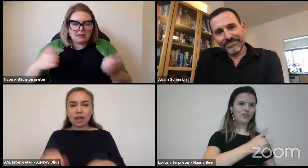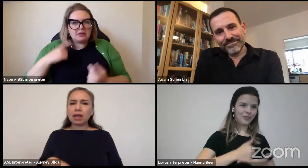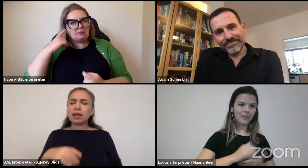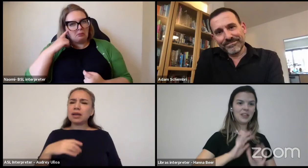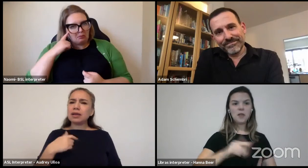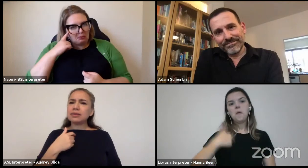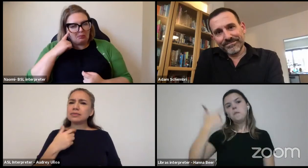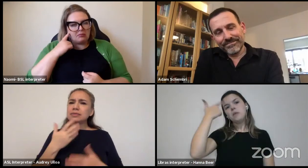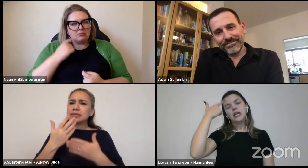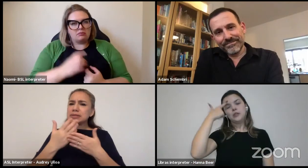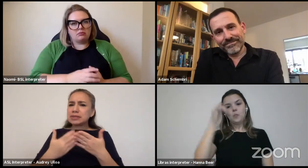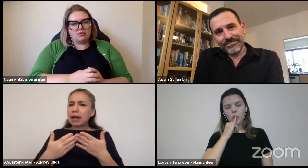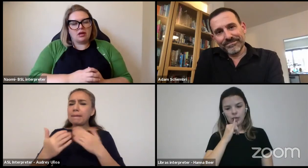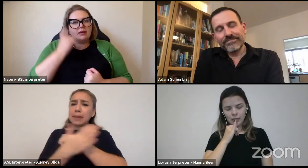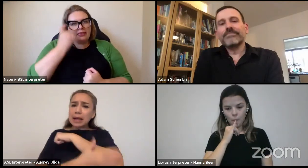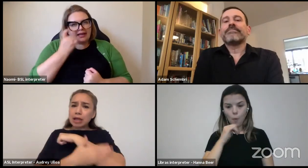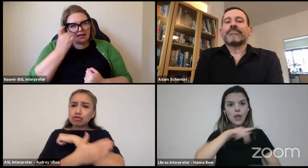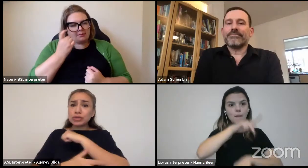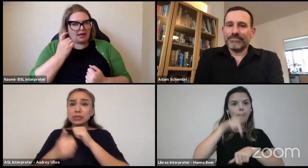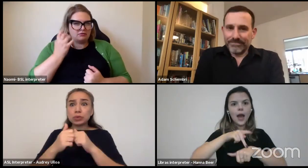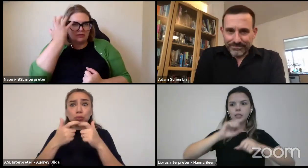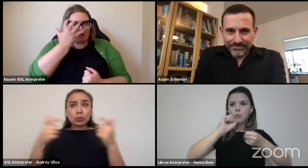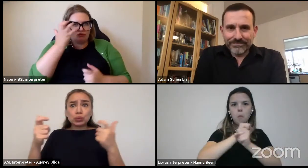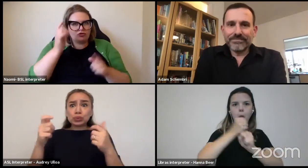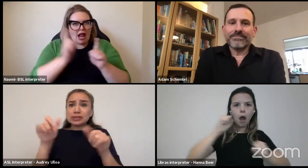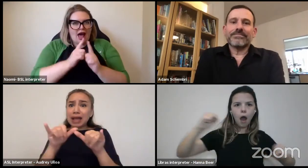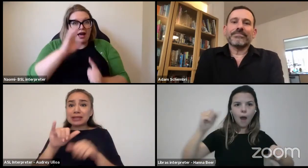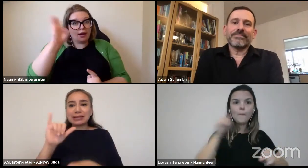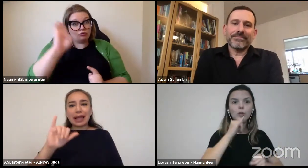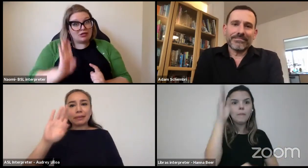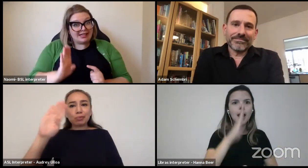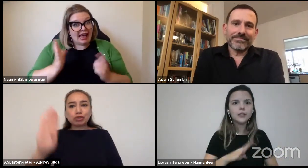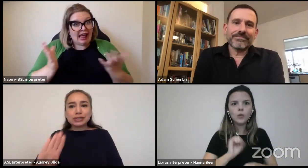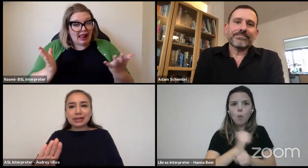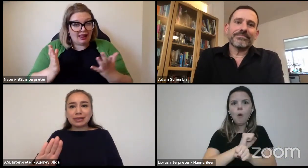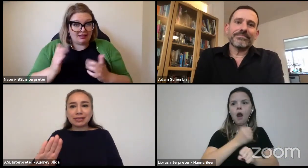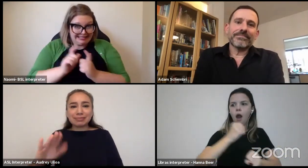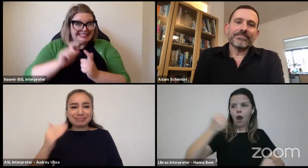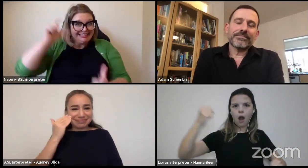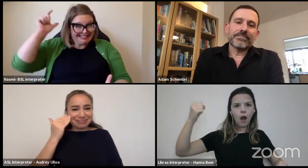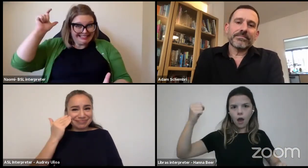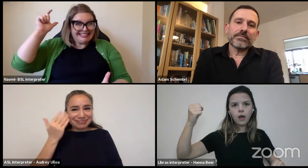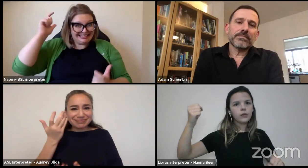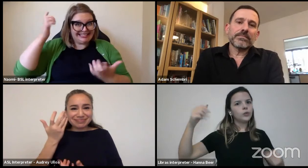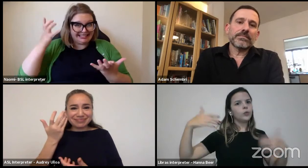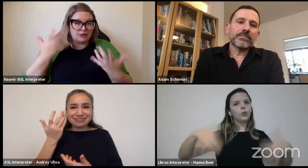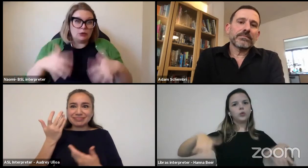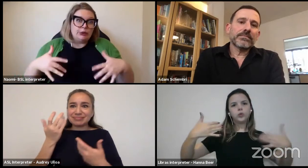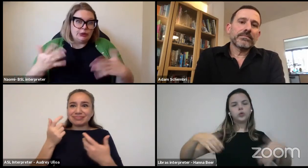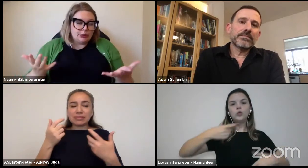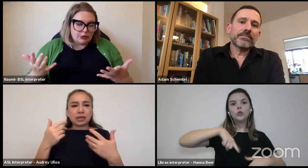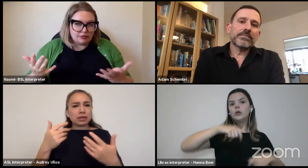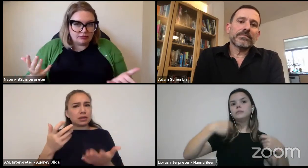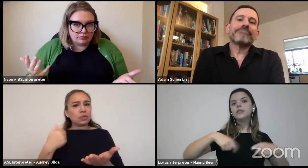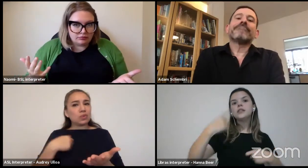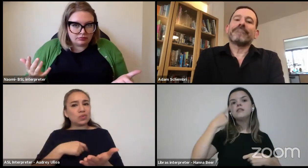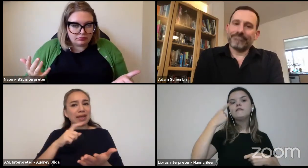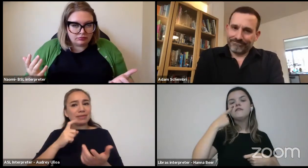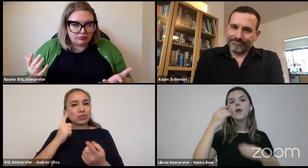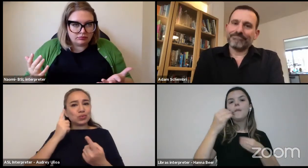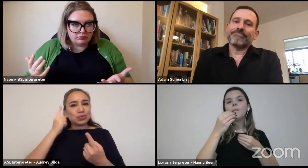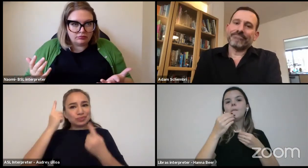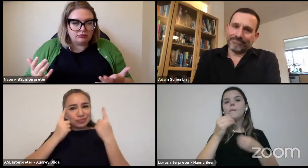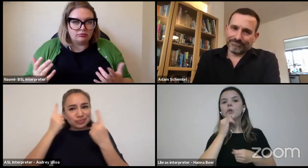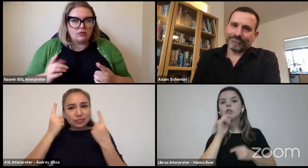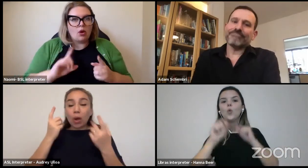continental size like Brazil, we have to take into account what is urban and what would